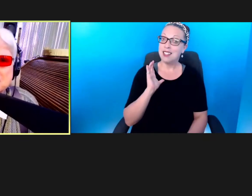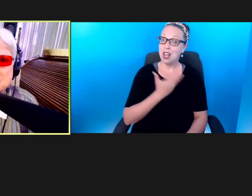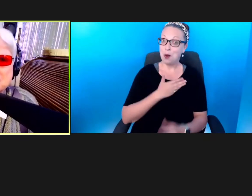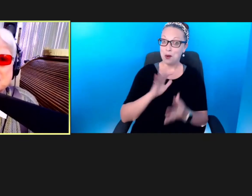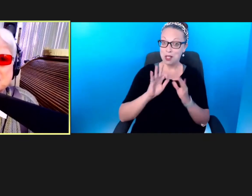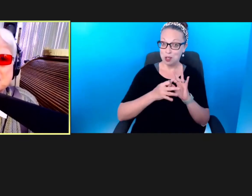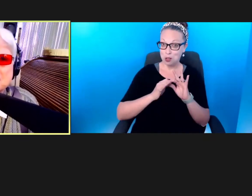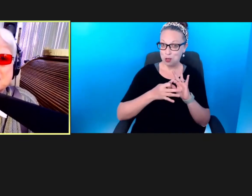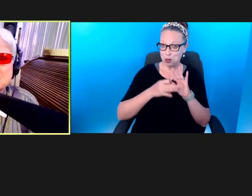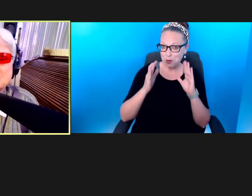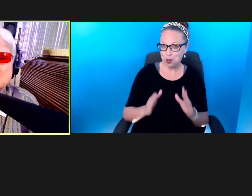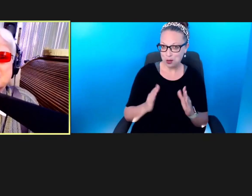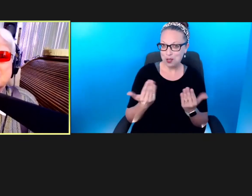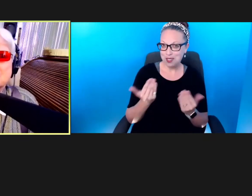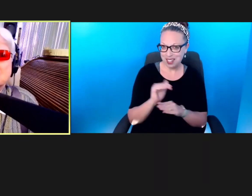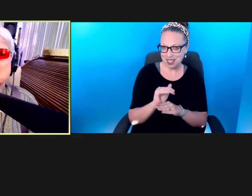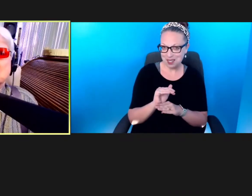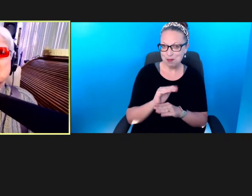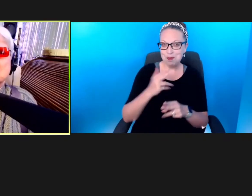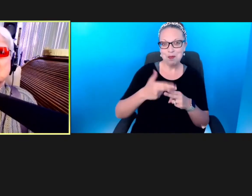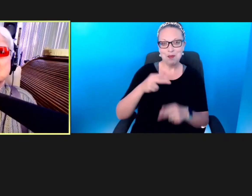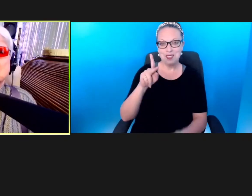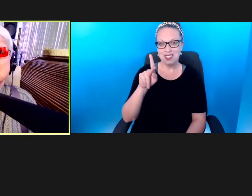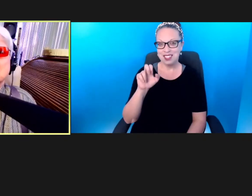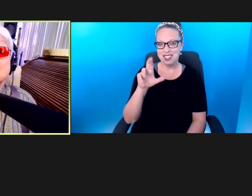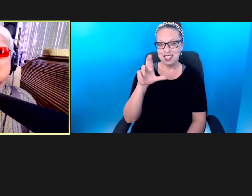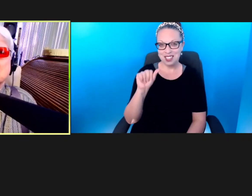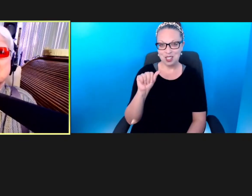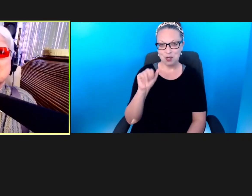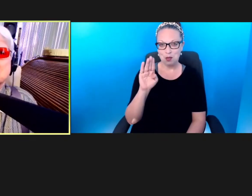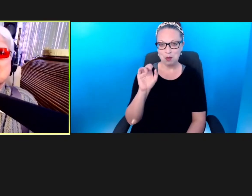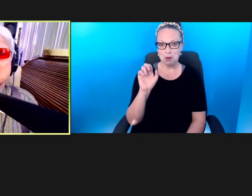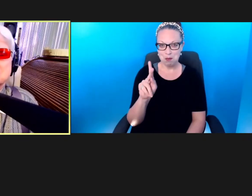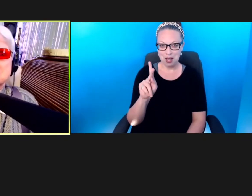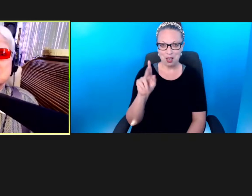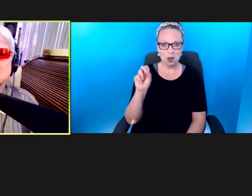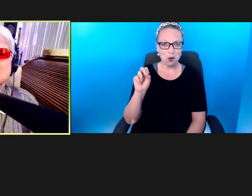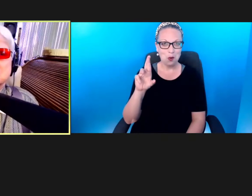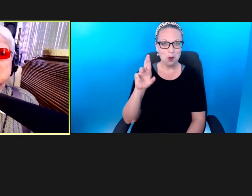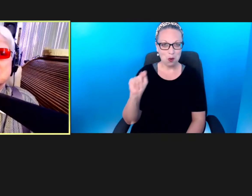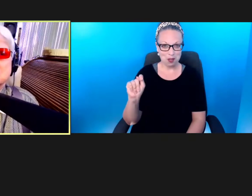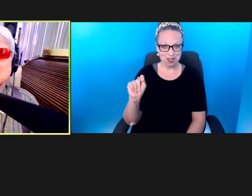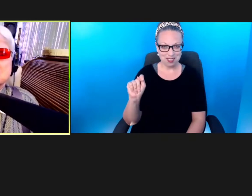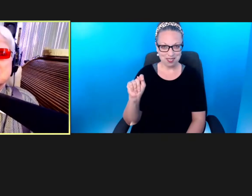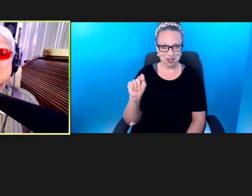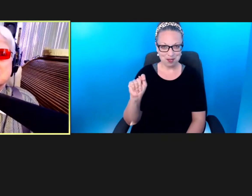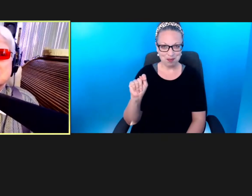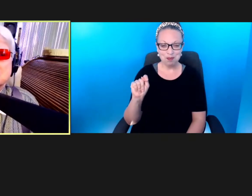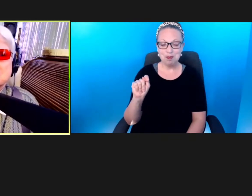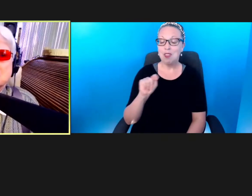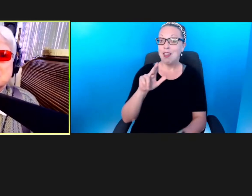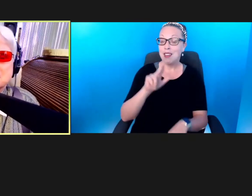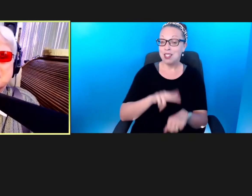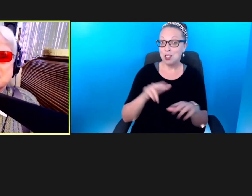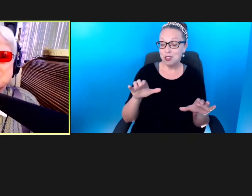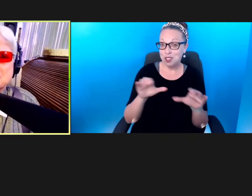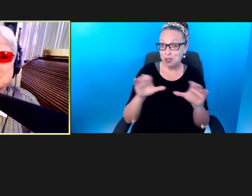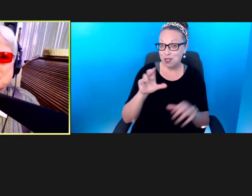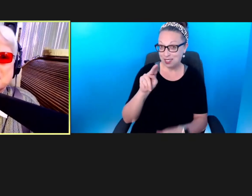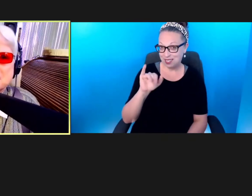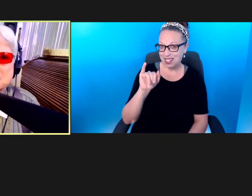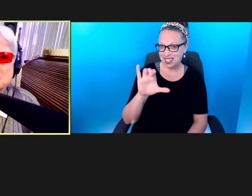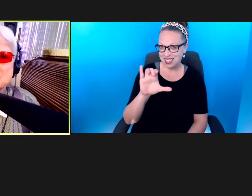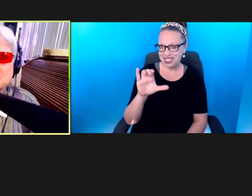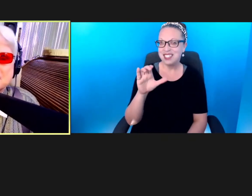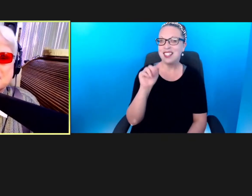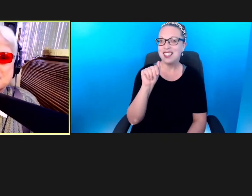interpreter. Her name is Kira Beck-Ort, and she is a nationally certified American